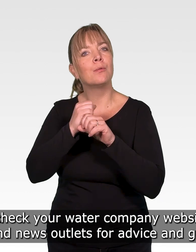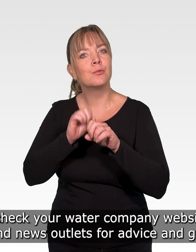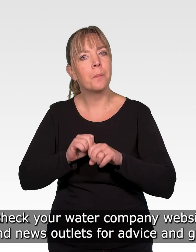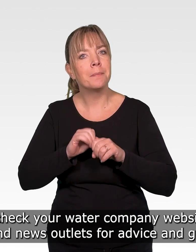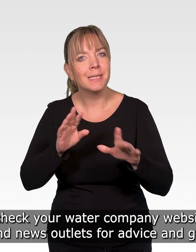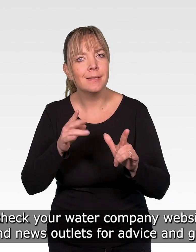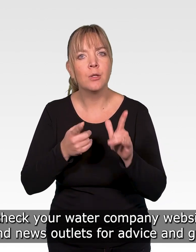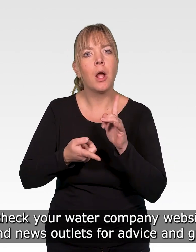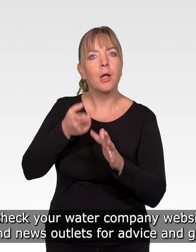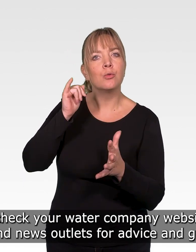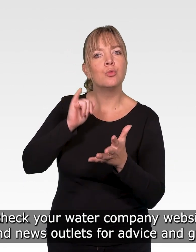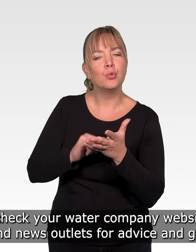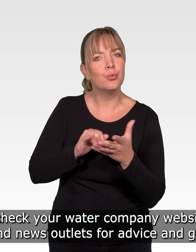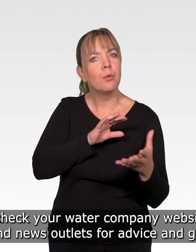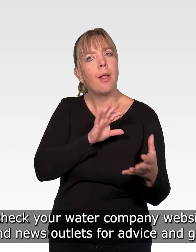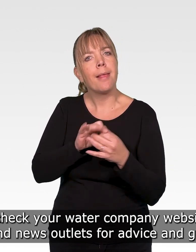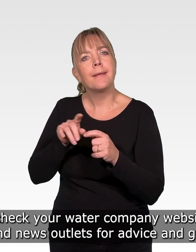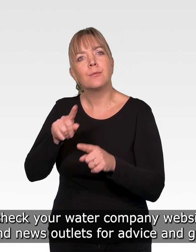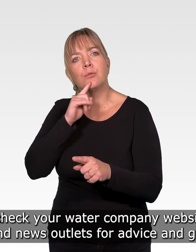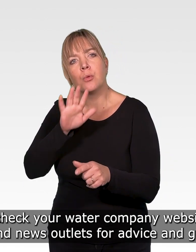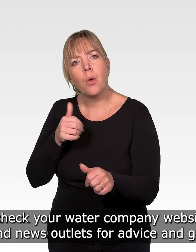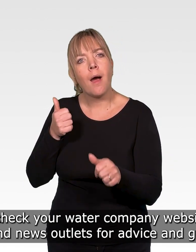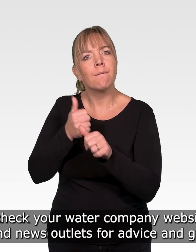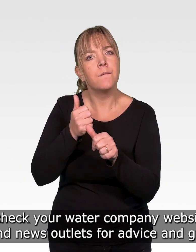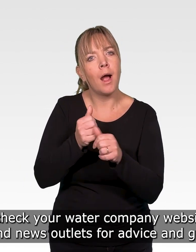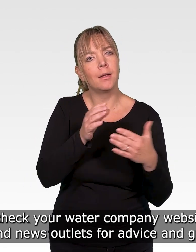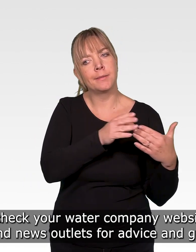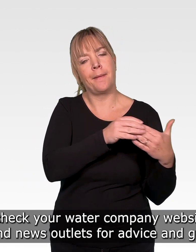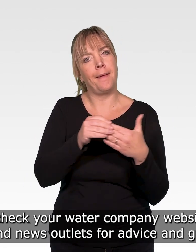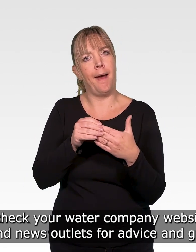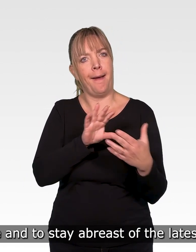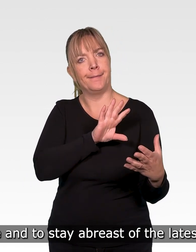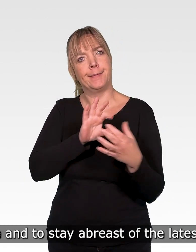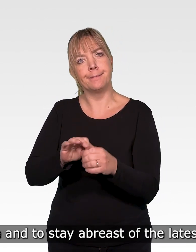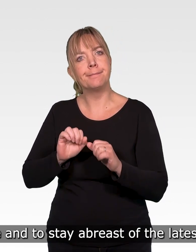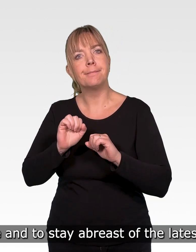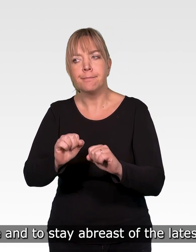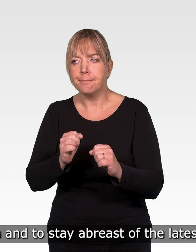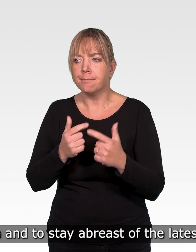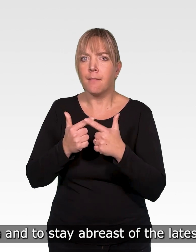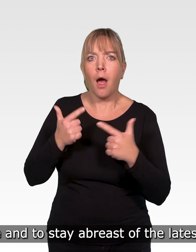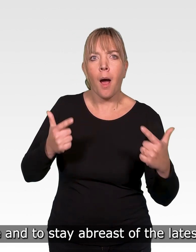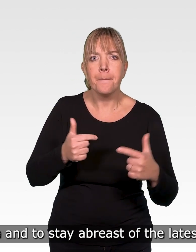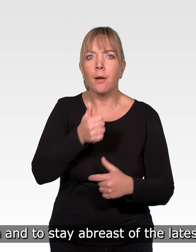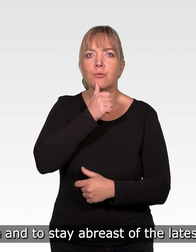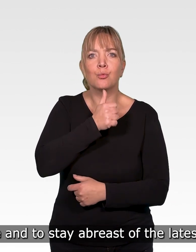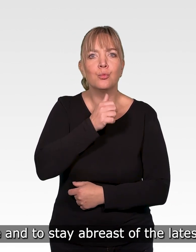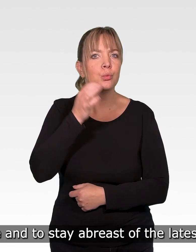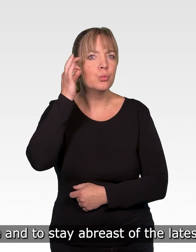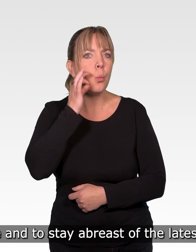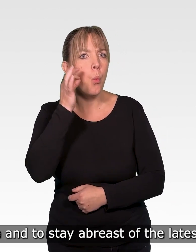social media, and news outlets for advice and guidance on water use and to stay abreast of the latest situation.